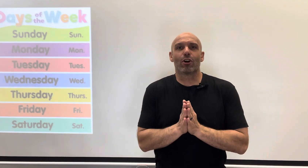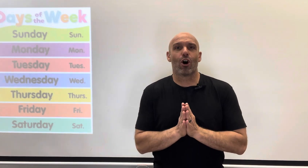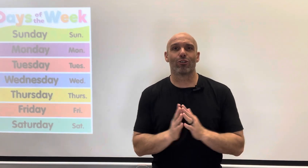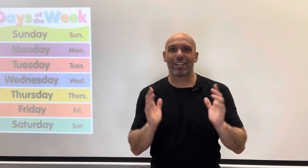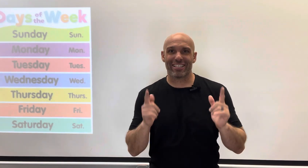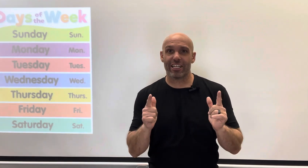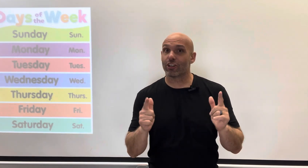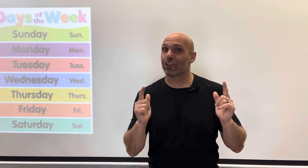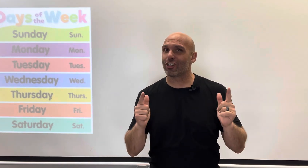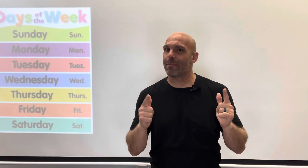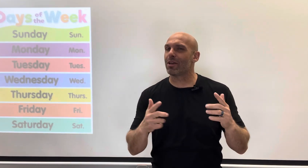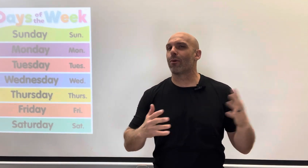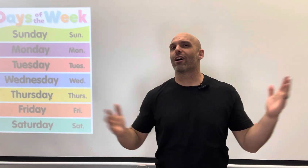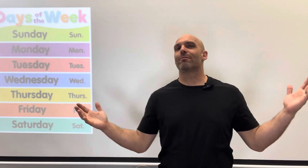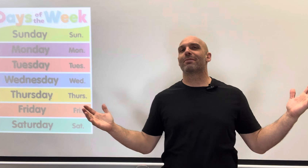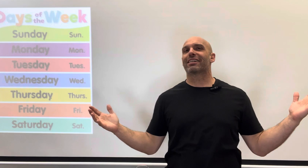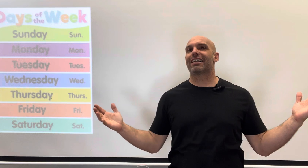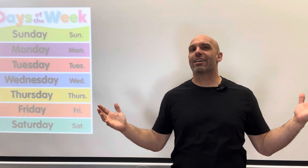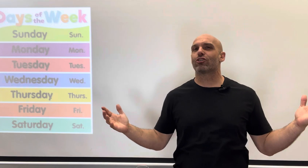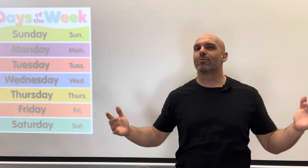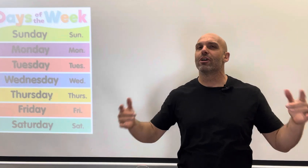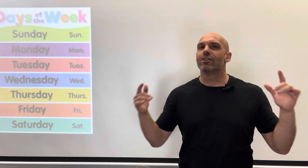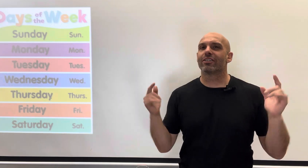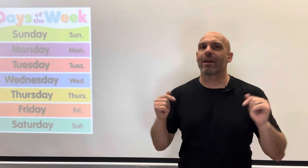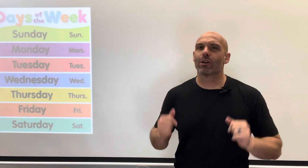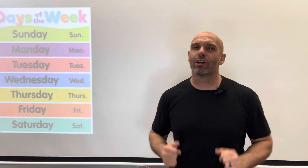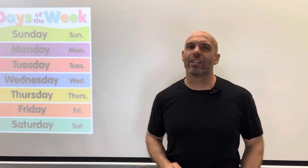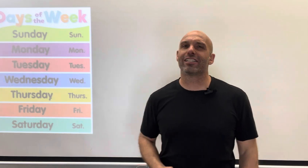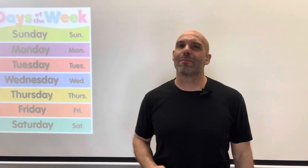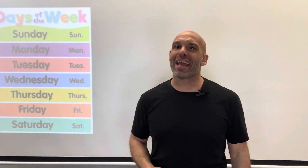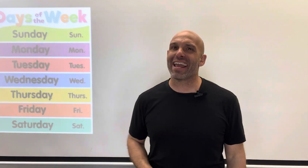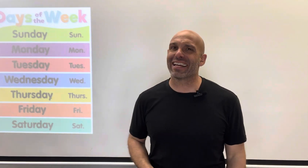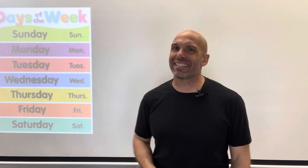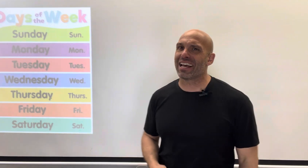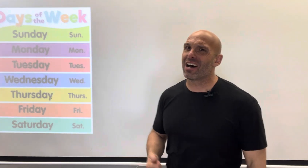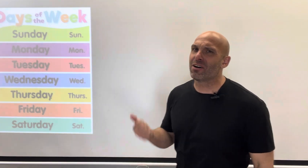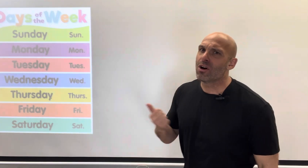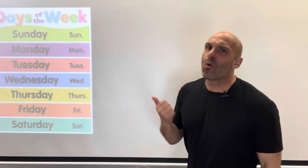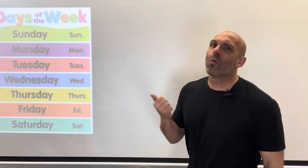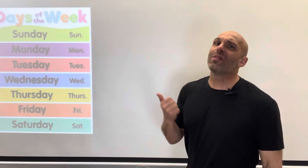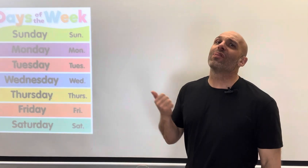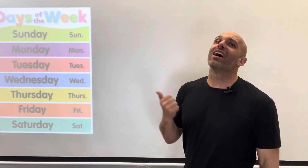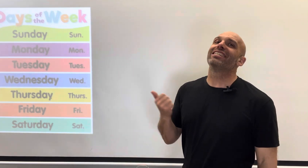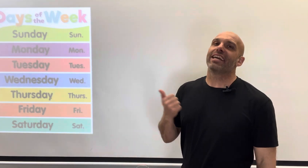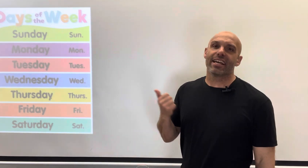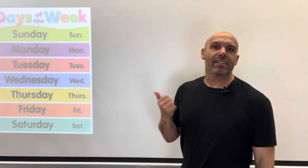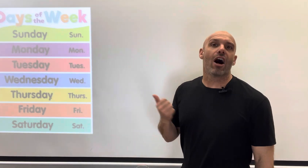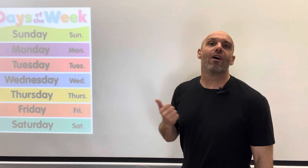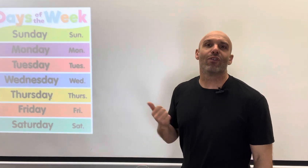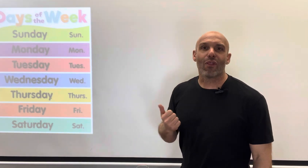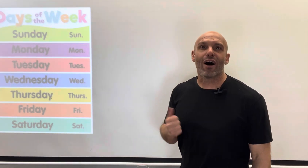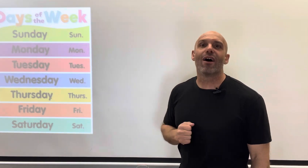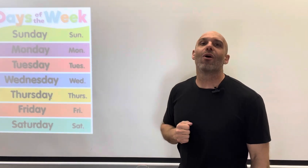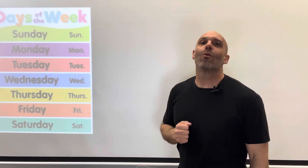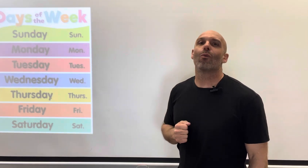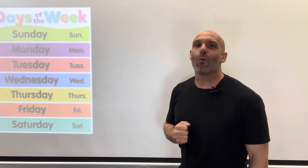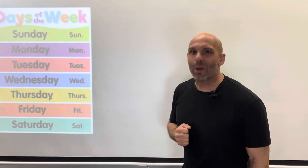host, teacher JP. Welcome to my classroom. Today we're learning some ASL with the days of the week.